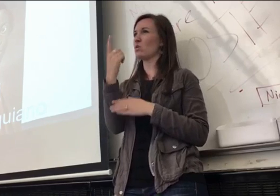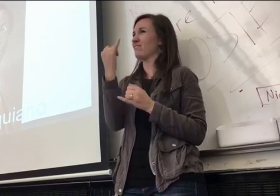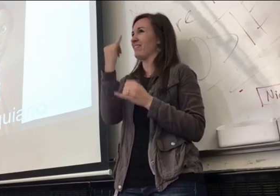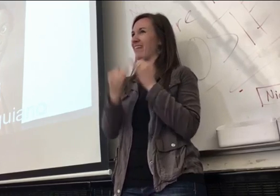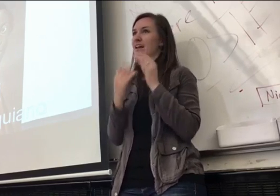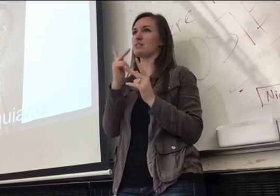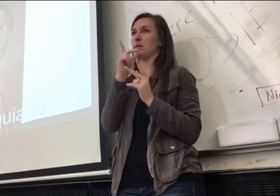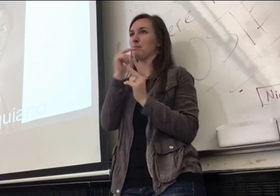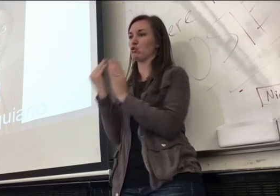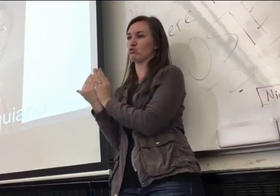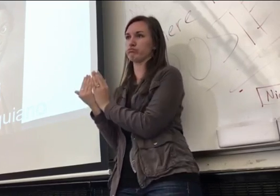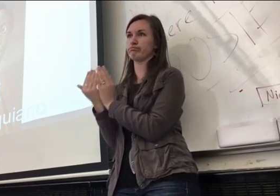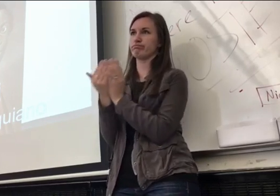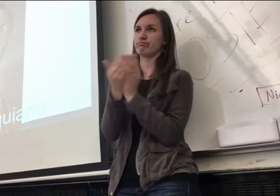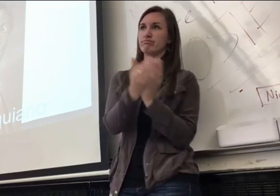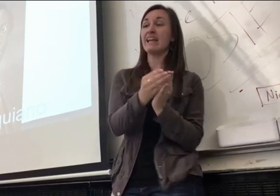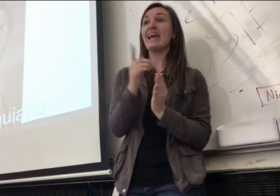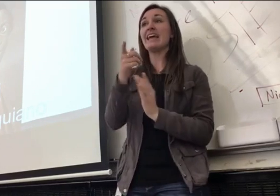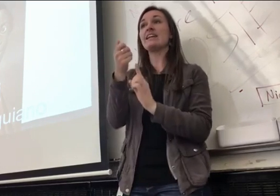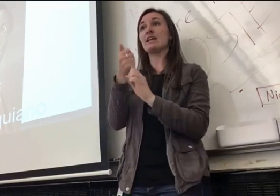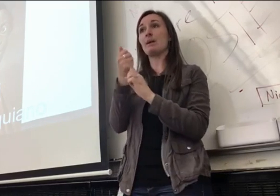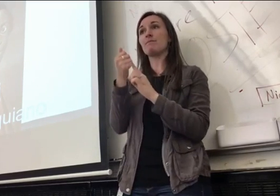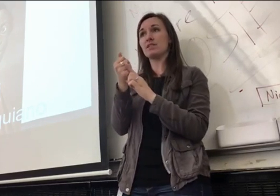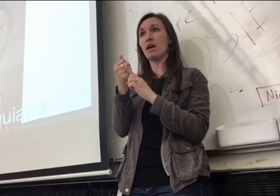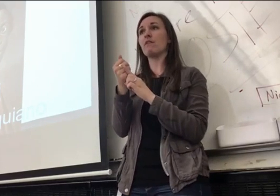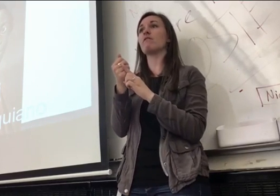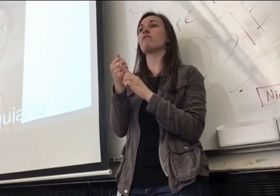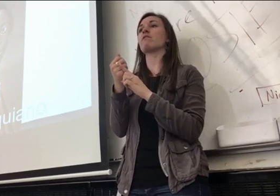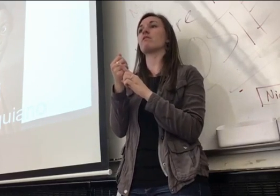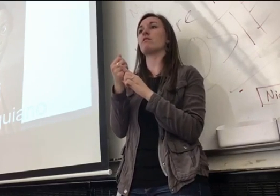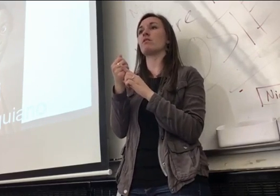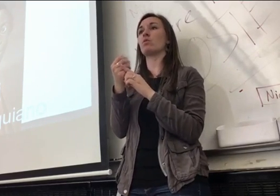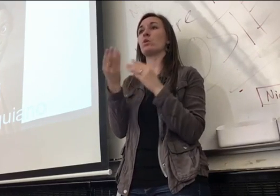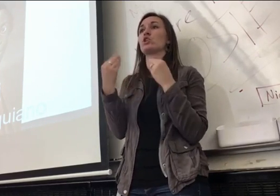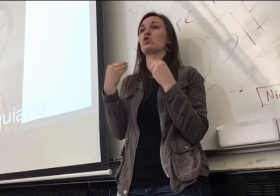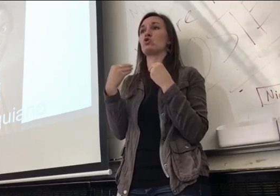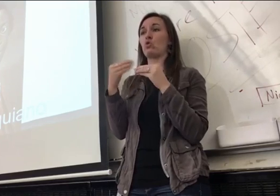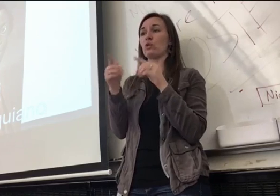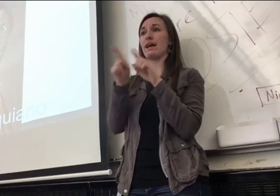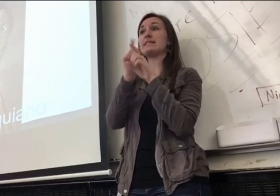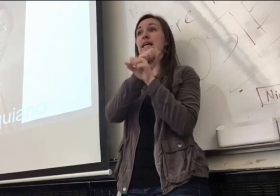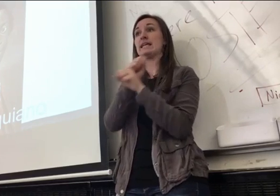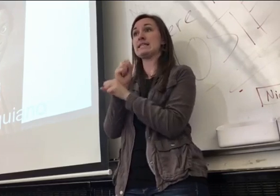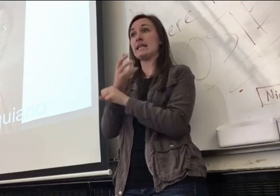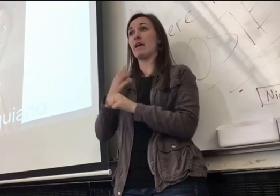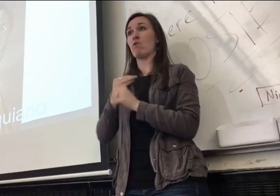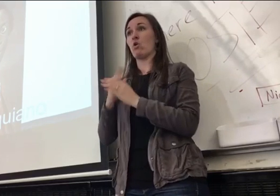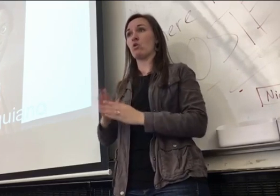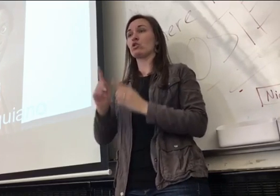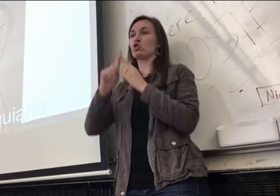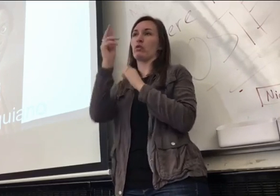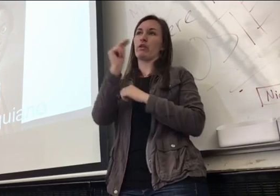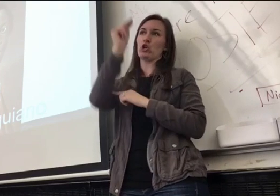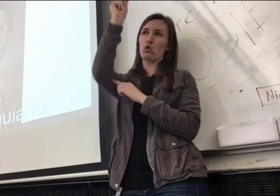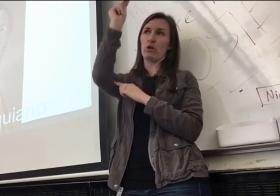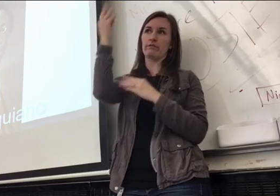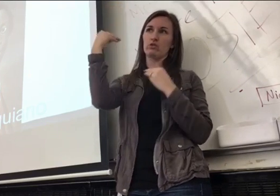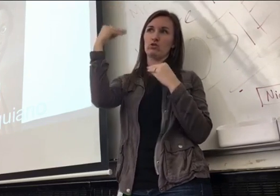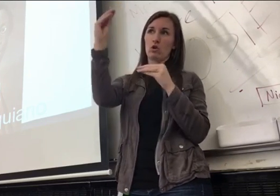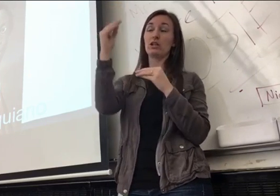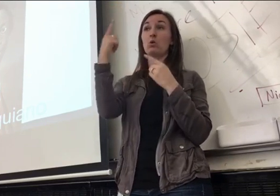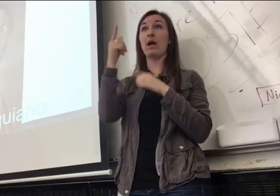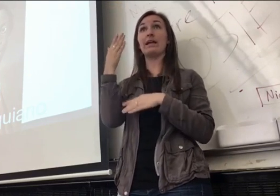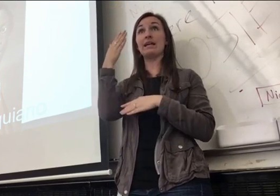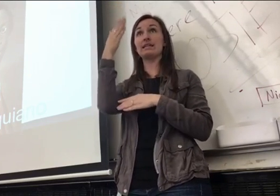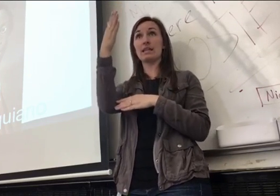ones. He actually is sold as a slave owner to the north. And while he's up there, his slave